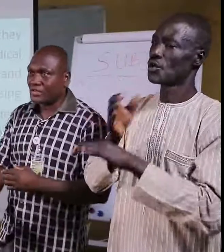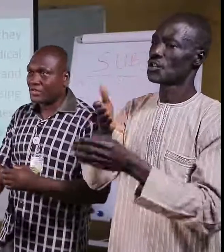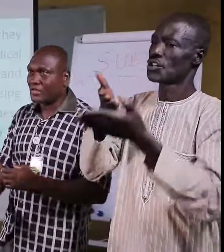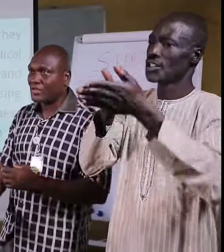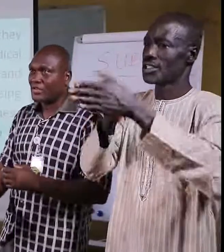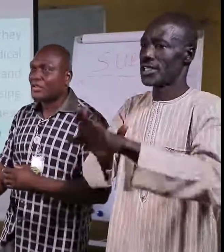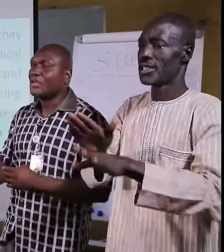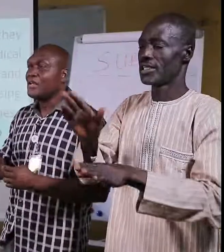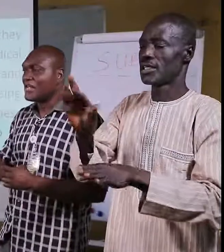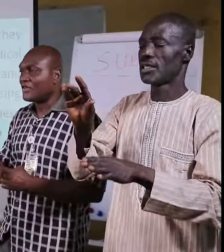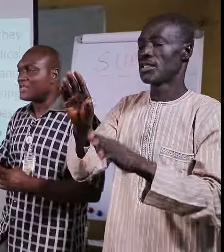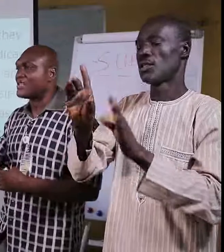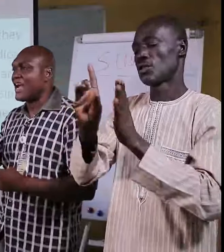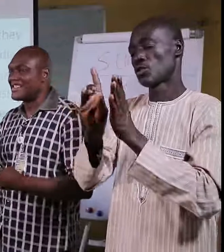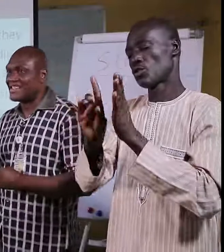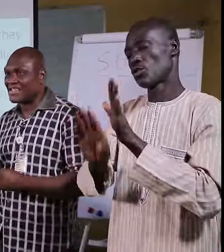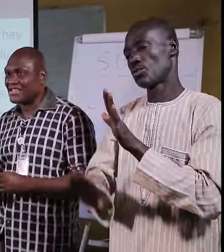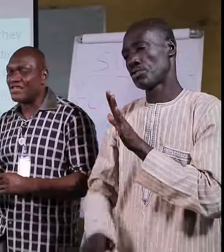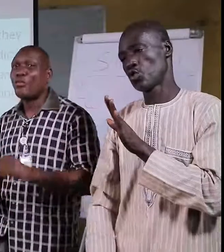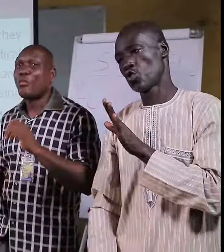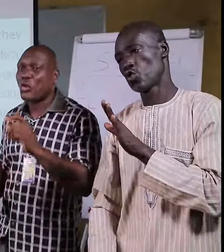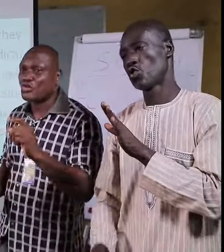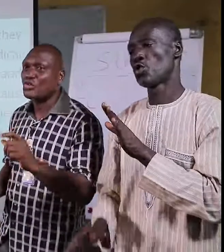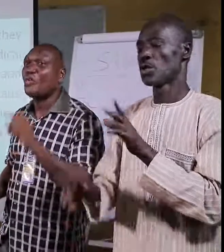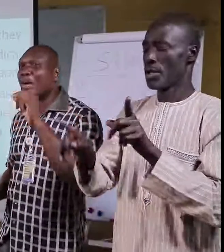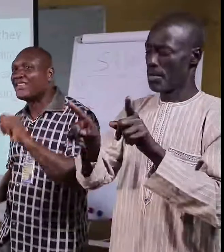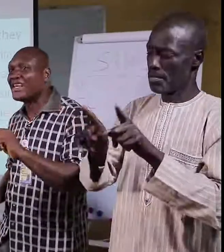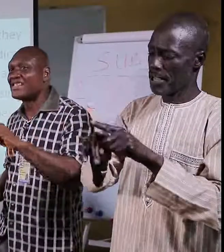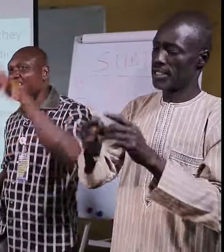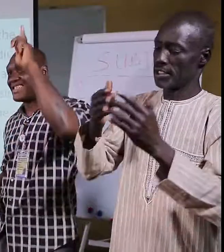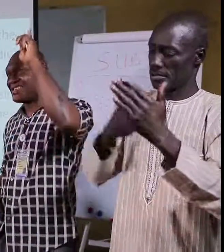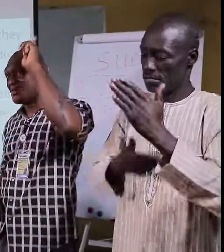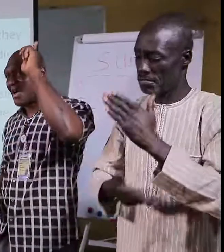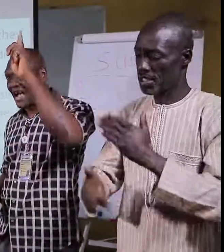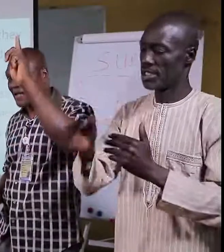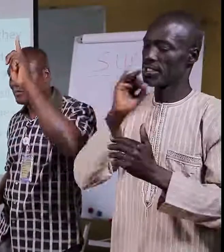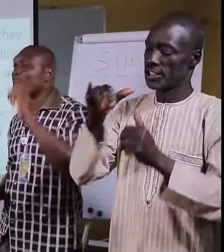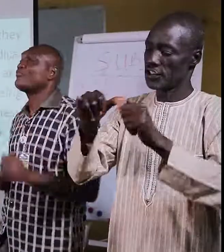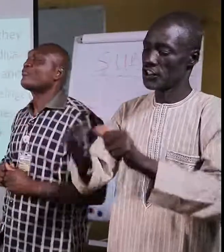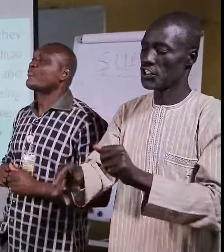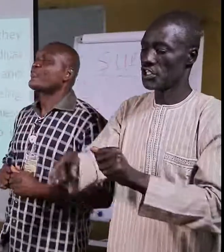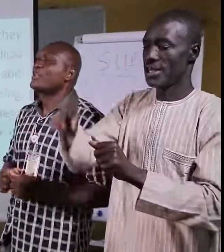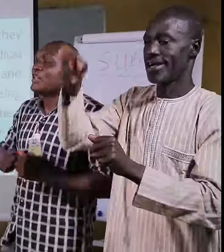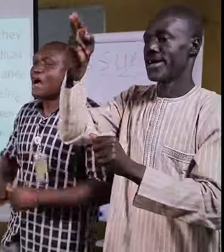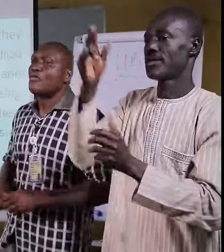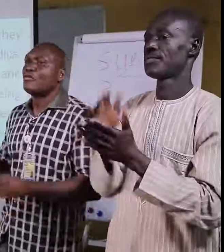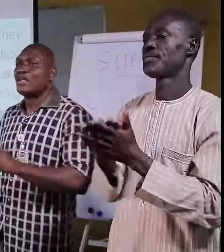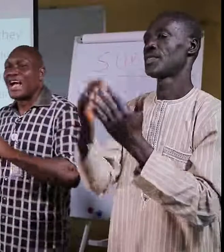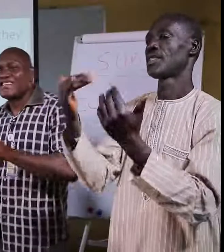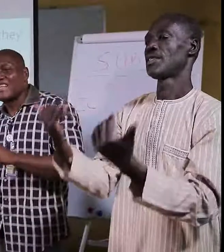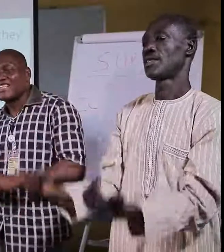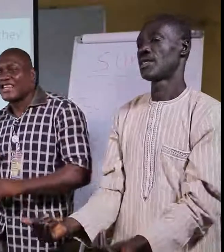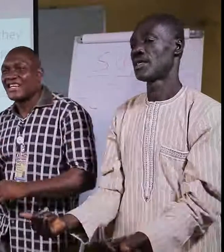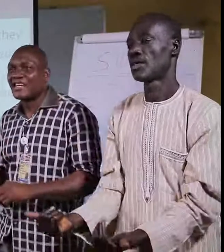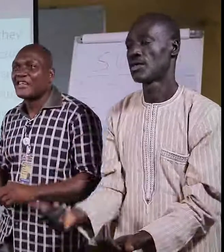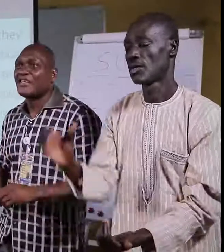decrease. Death rate has decreased, but birth rate is still high. Now, at